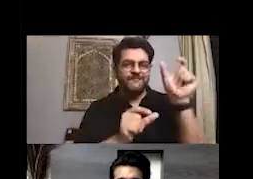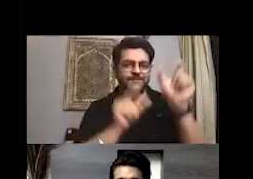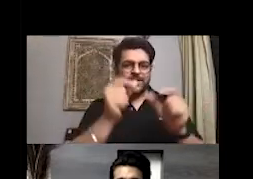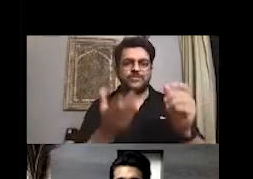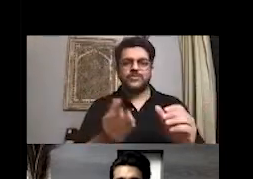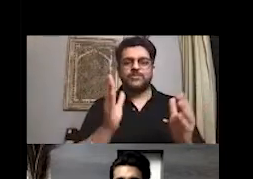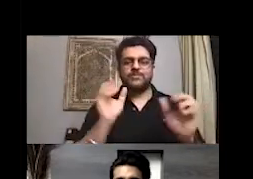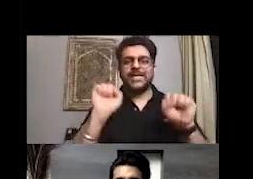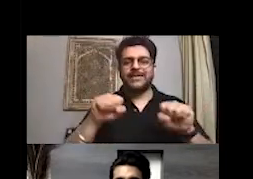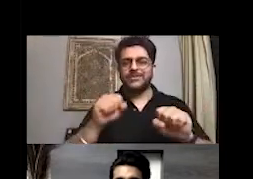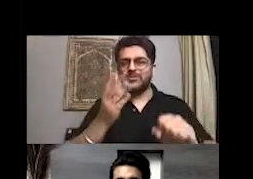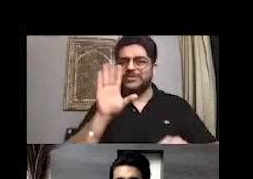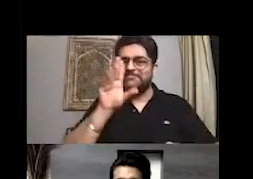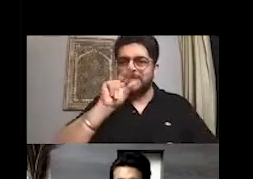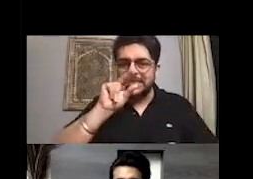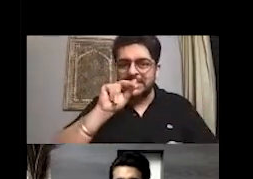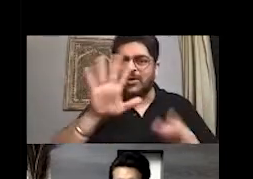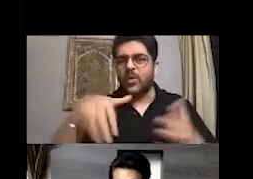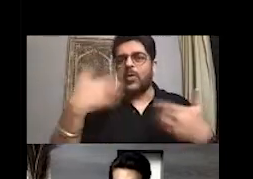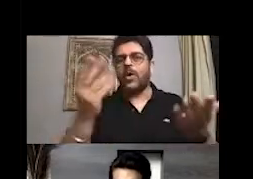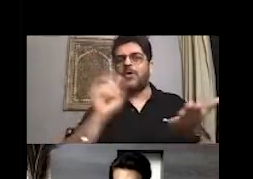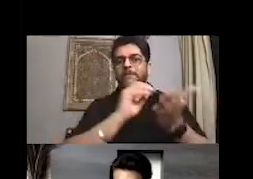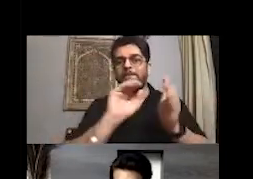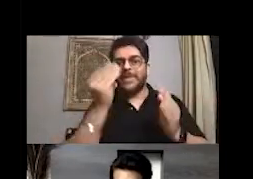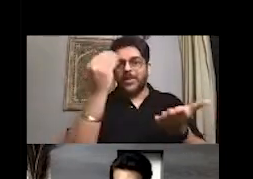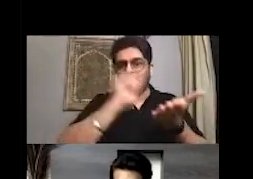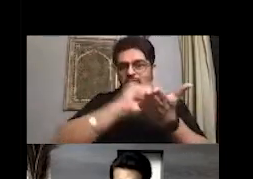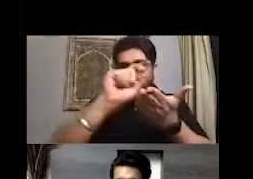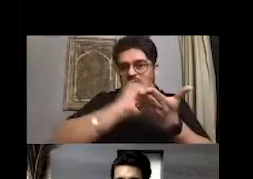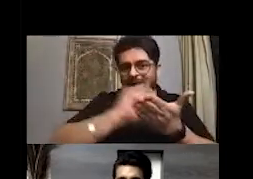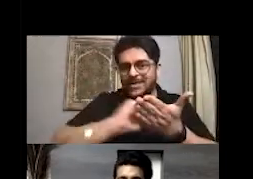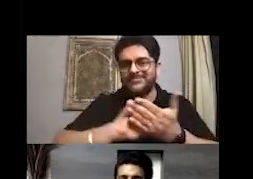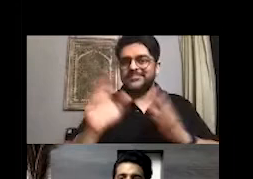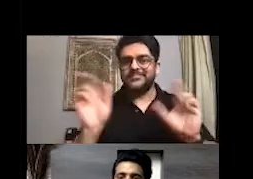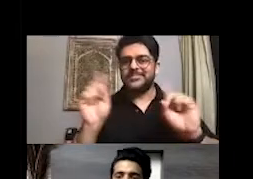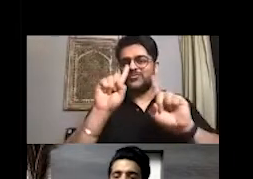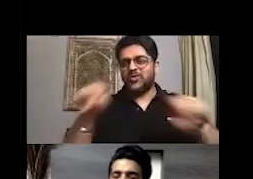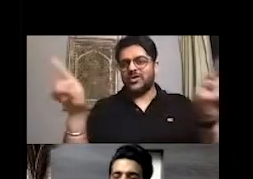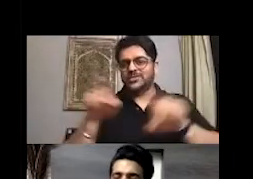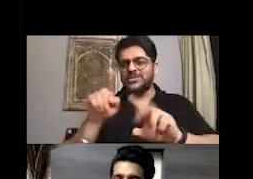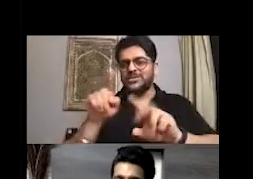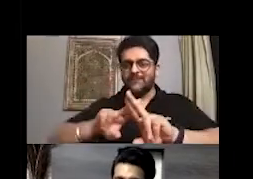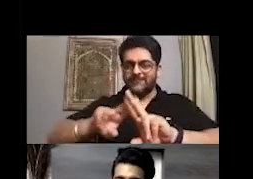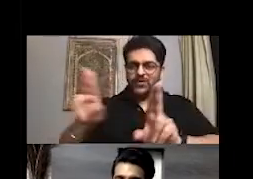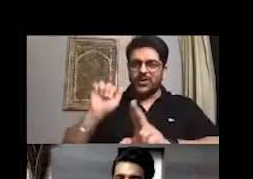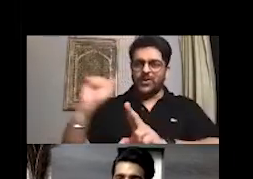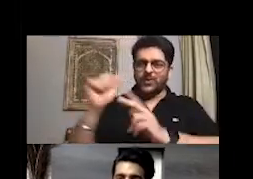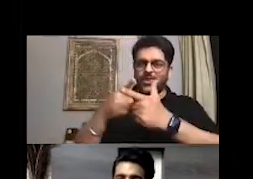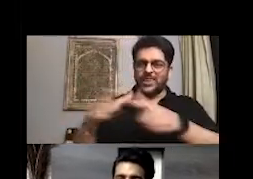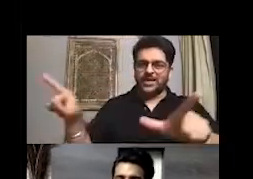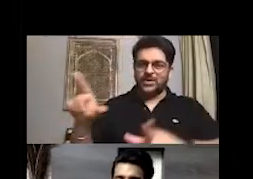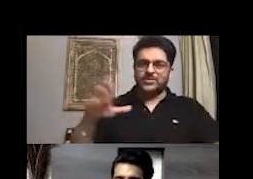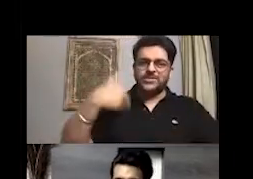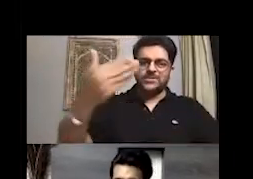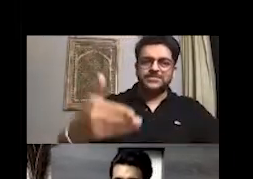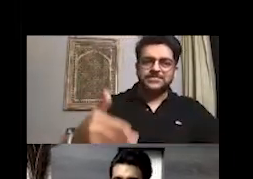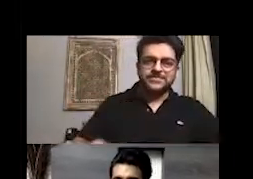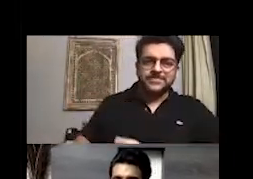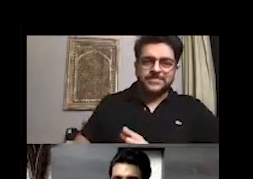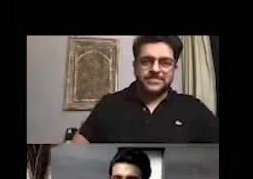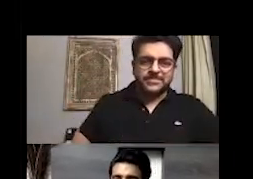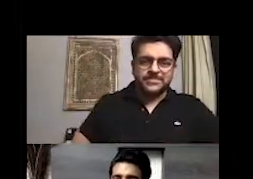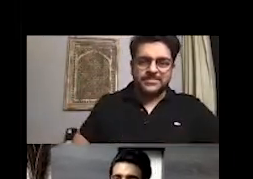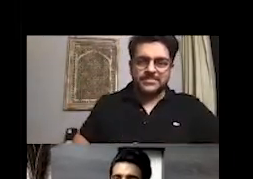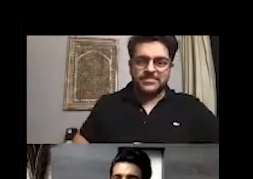supporting or like supporting deaf people so that they can speak, they can write better. No, it's completely wrong. Sign